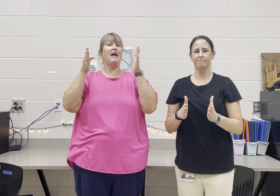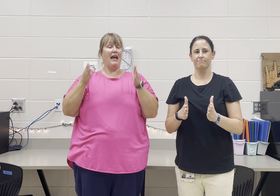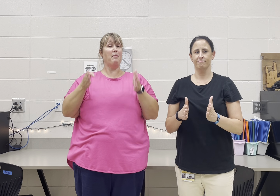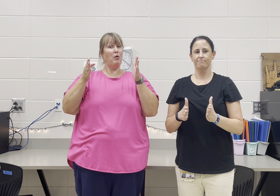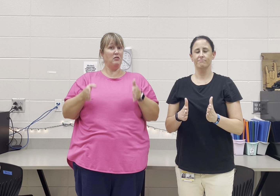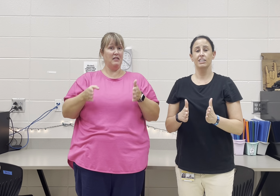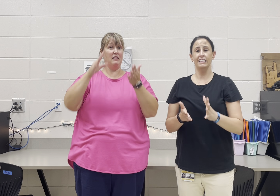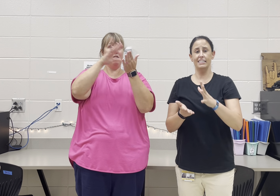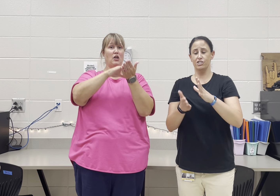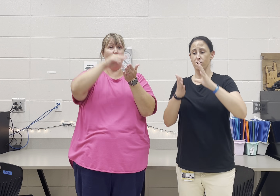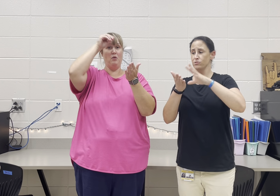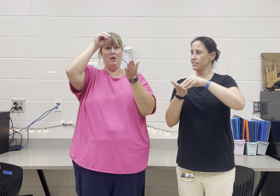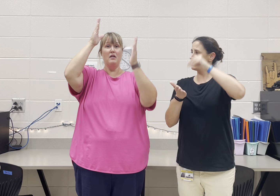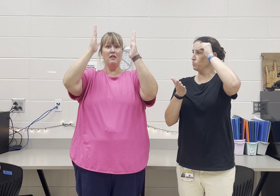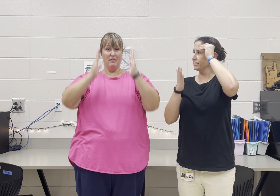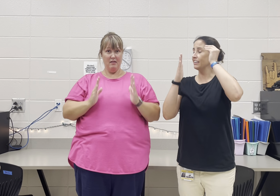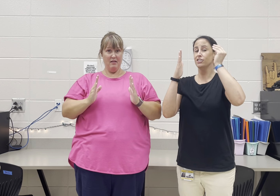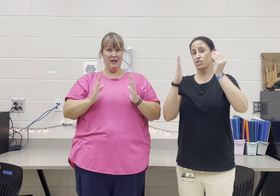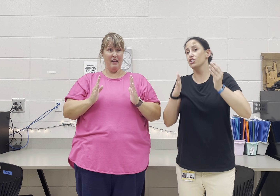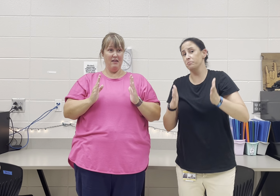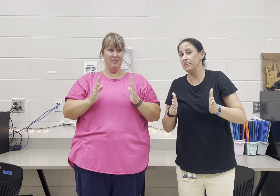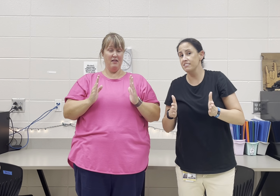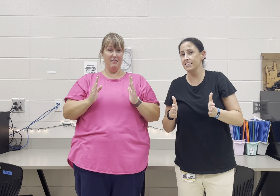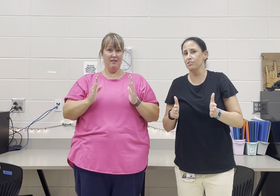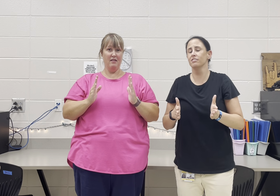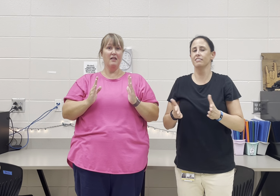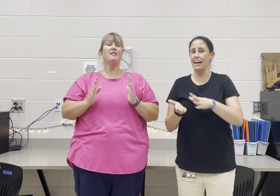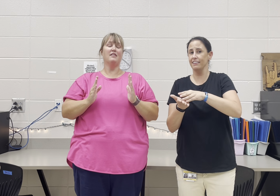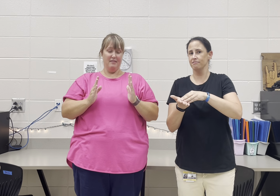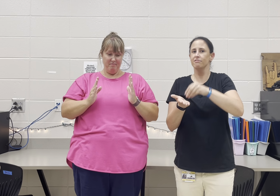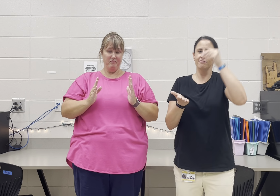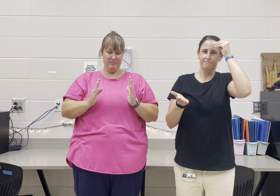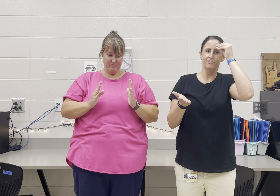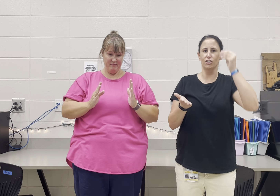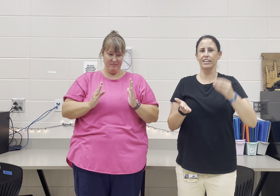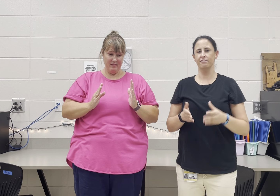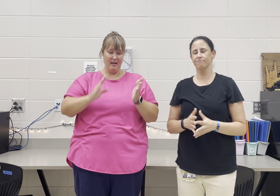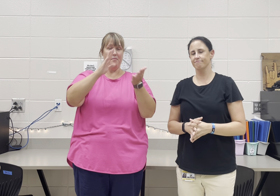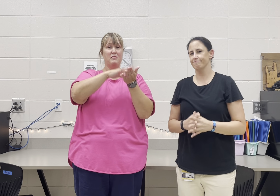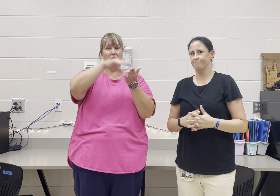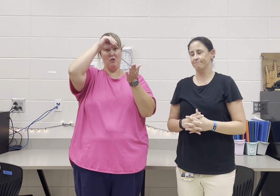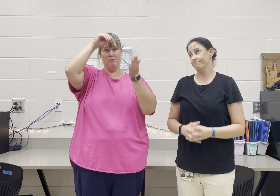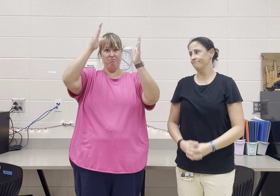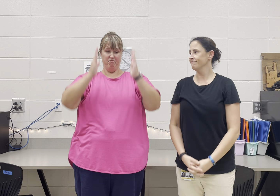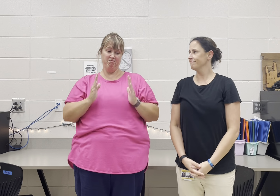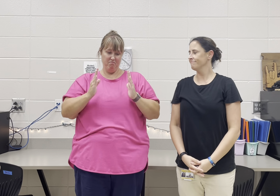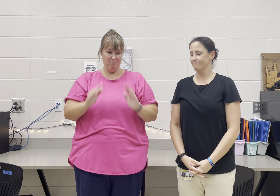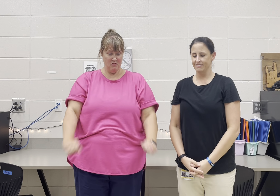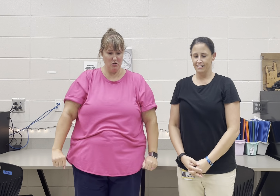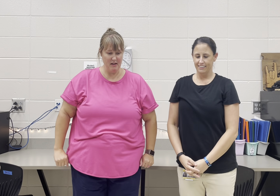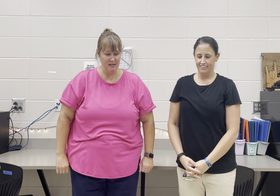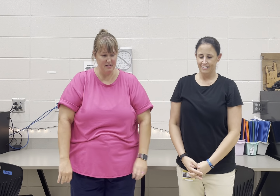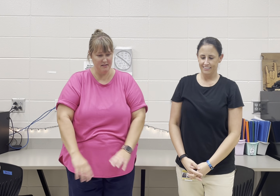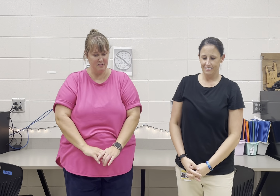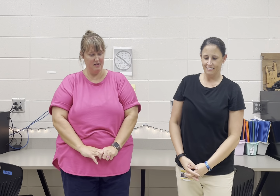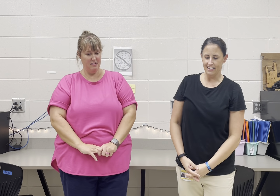a person. It So- shows that someone should be skilled at learning. Yeah, so student. And